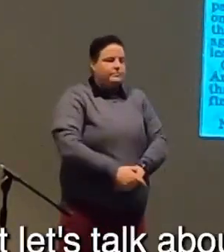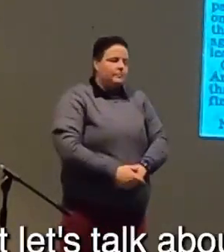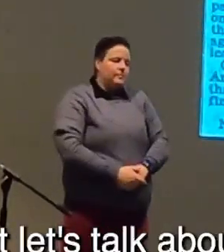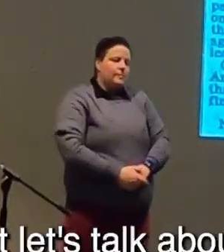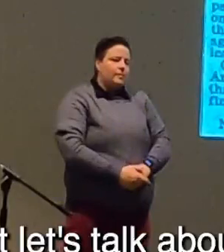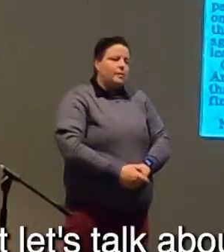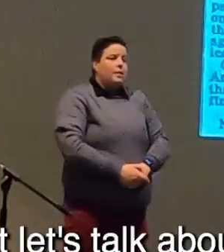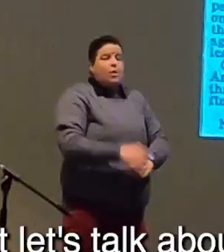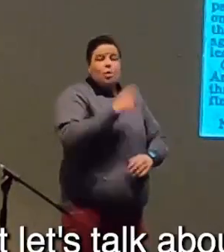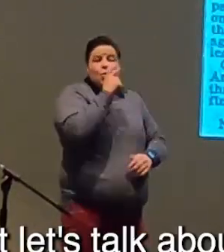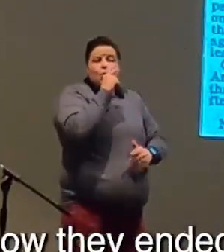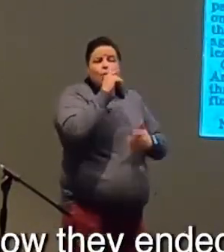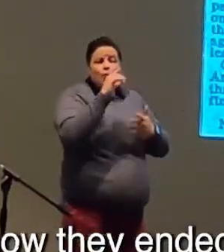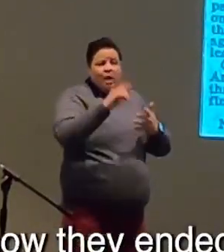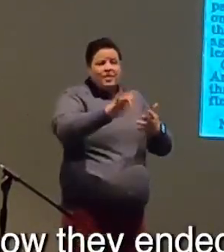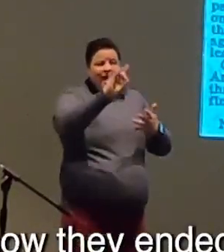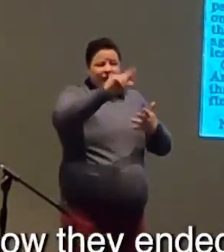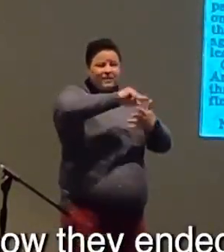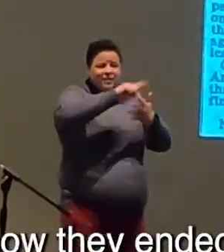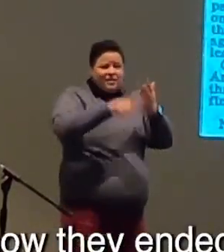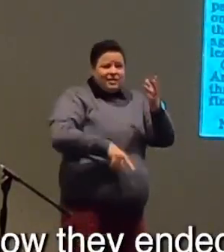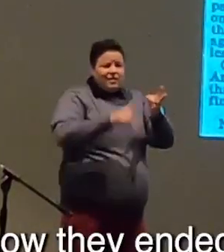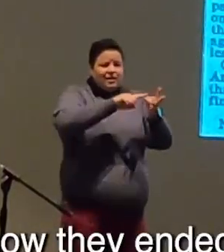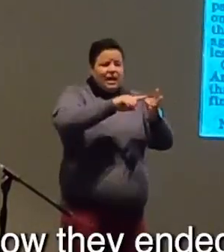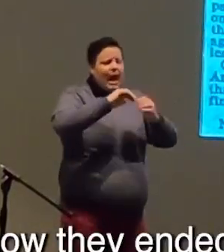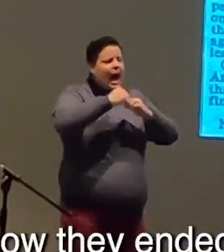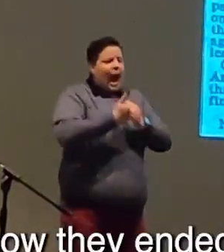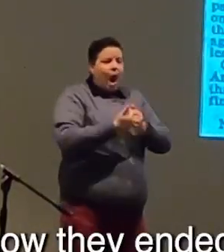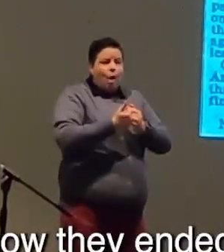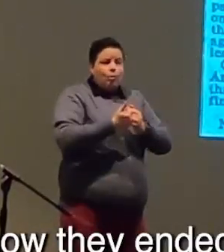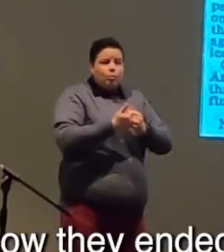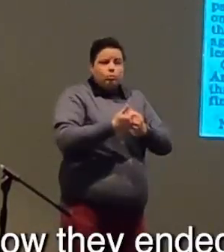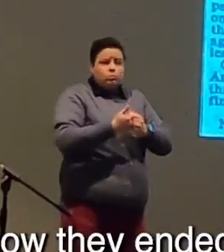quickly who these 8 men were and how they ended up coming together to form as a group.